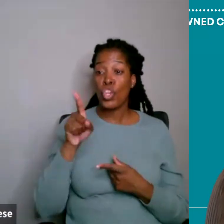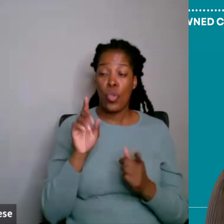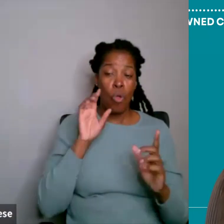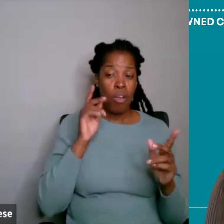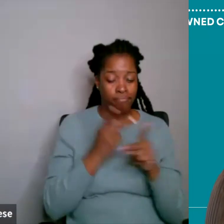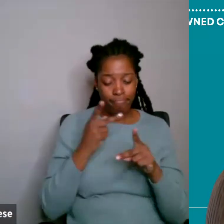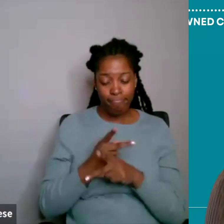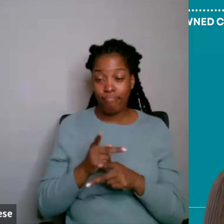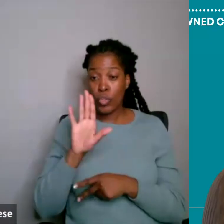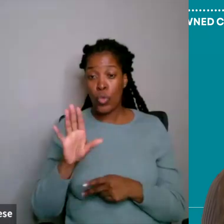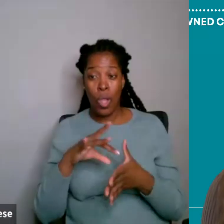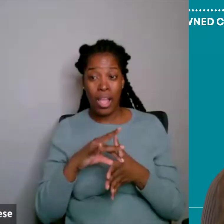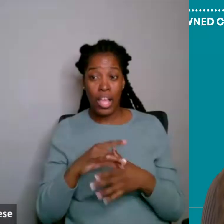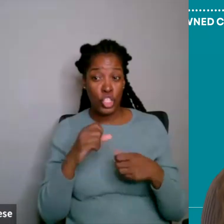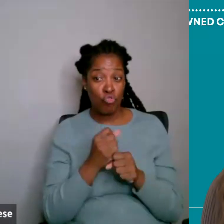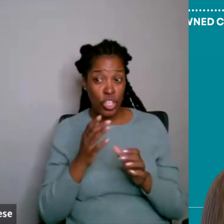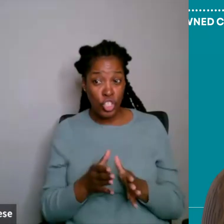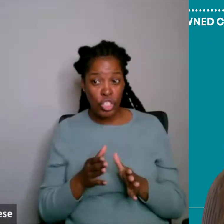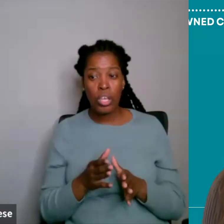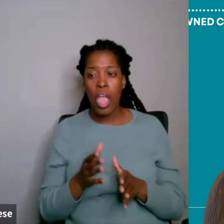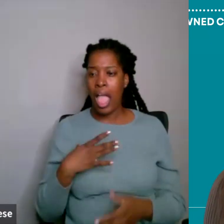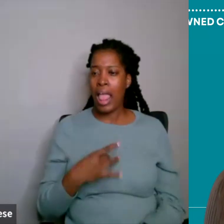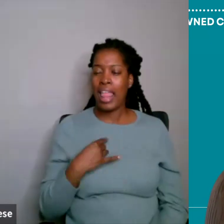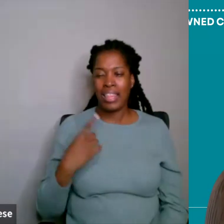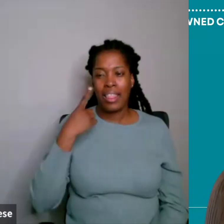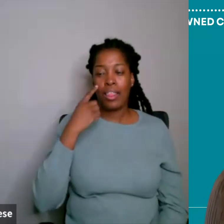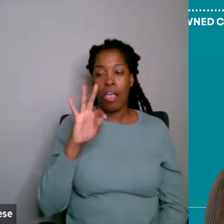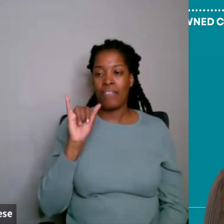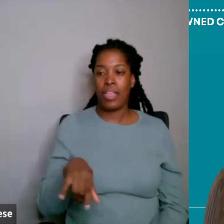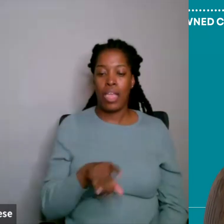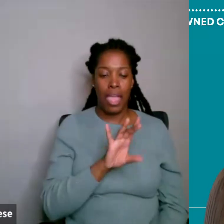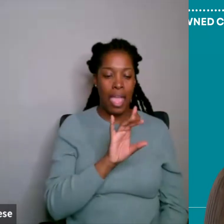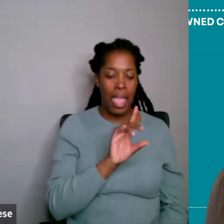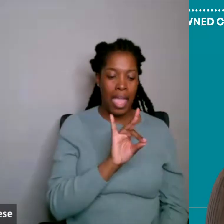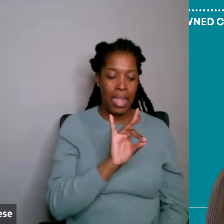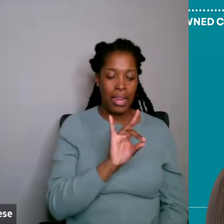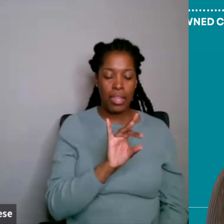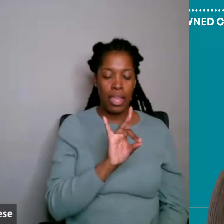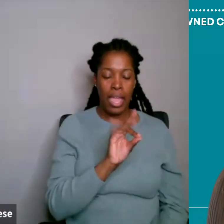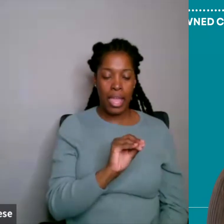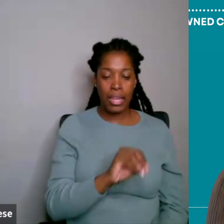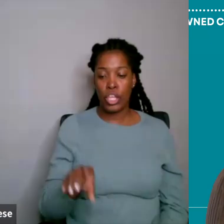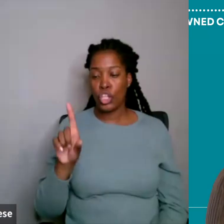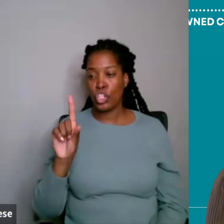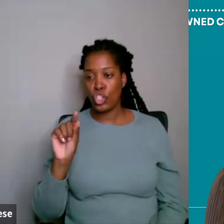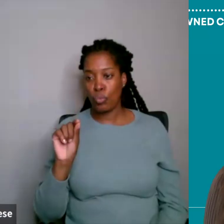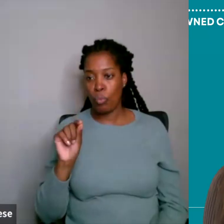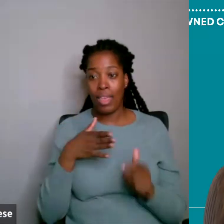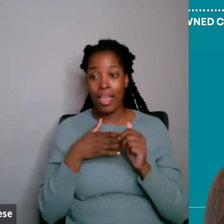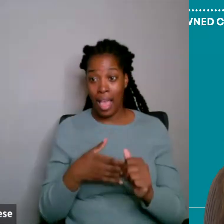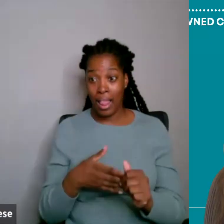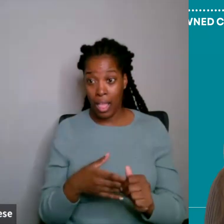creation, I like to think about the common 80/20 guideline. The 80/20 guideline is